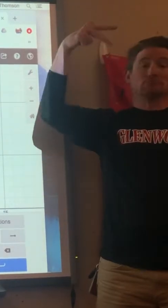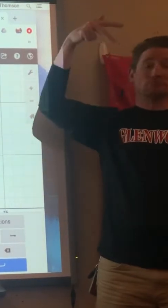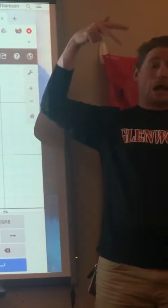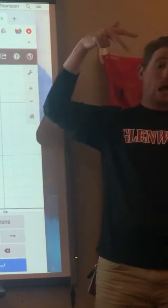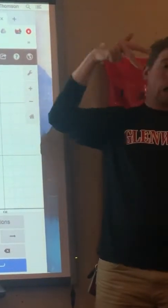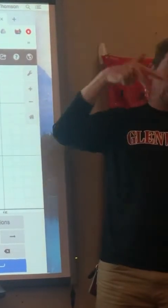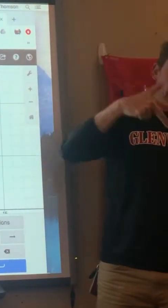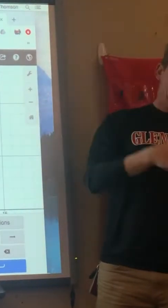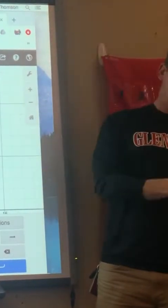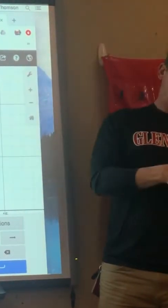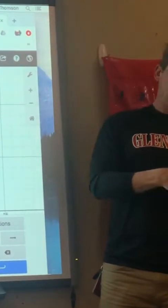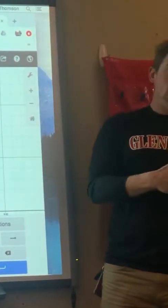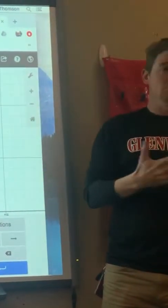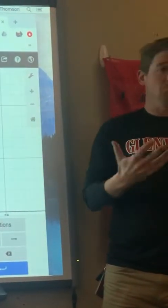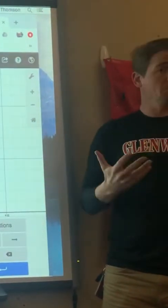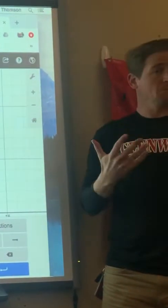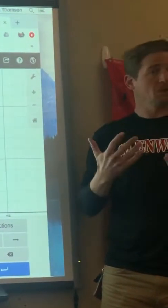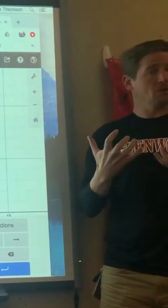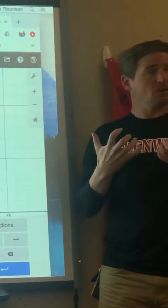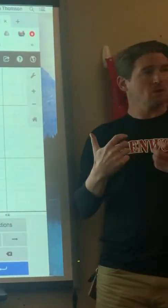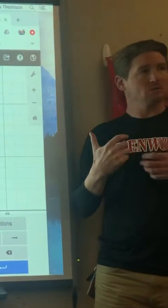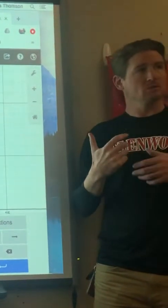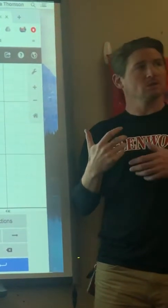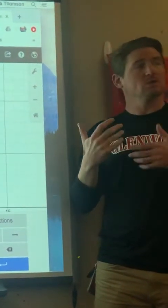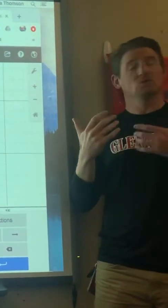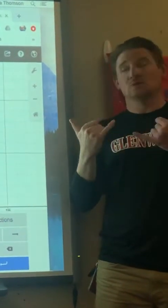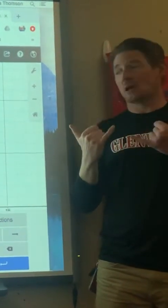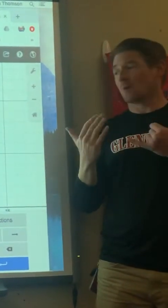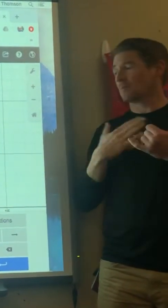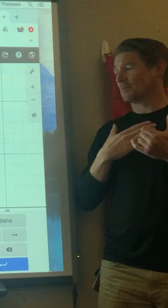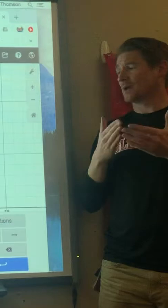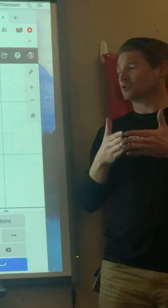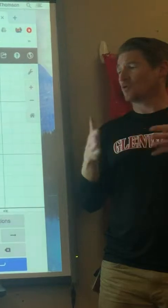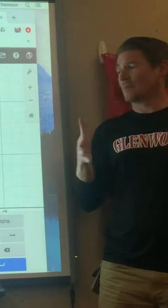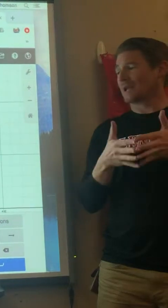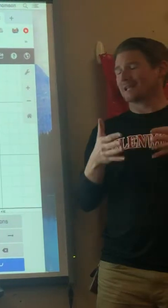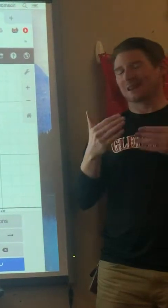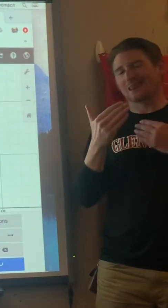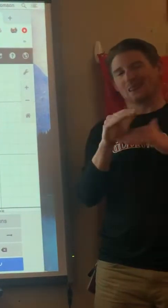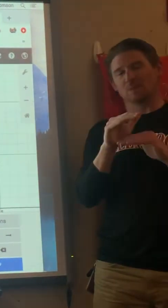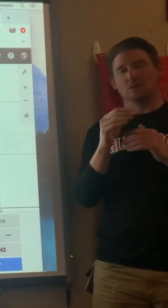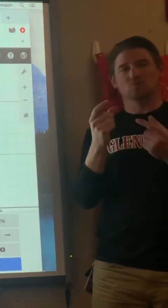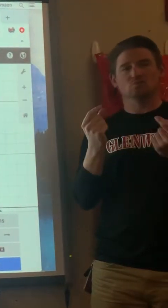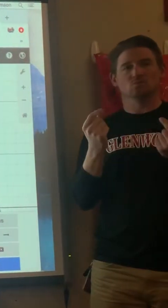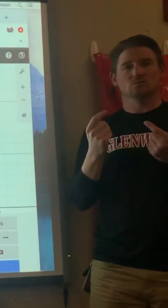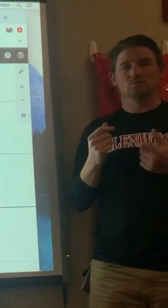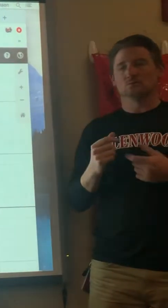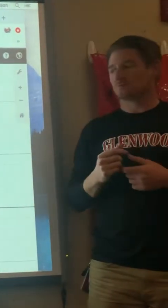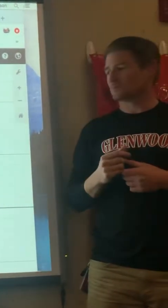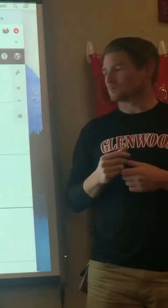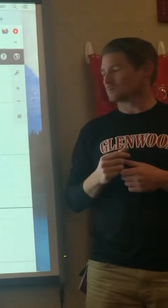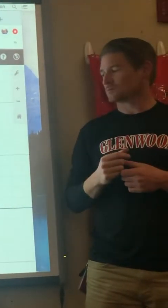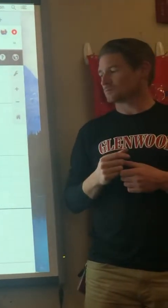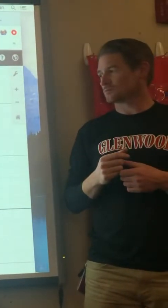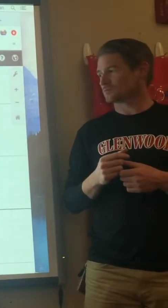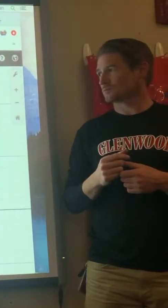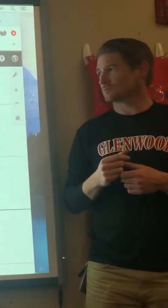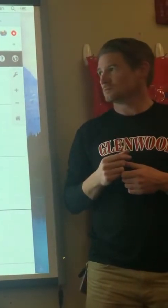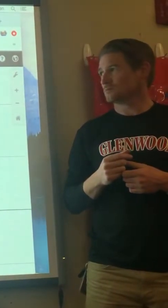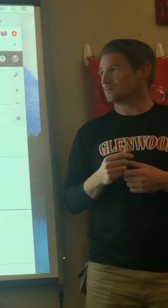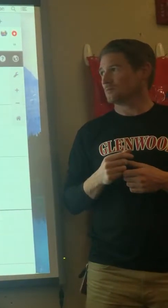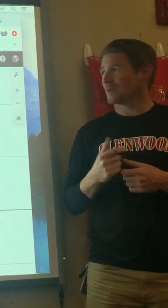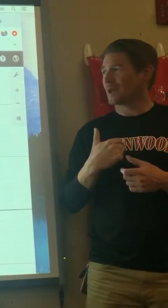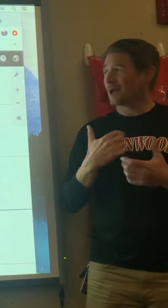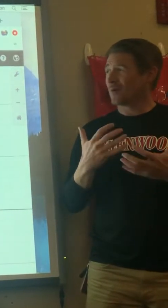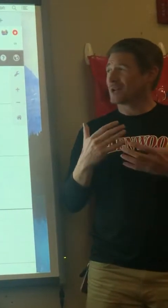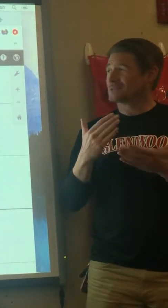coaster, okay? So at that point, I wanna limit my domain to, let me just go away. So I wanna